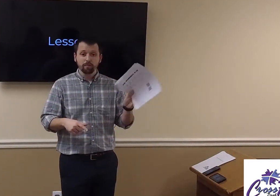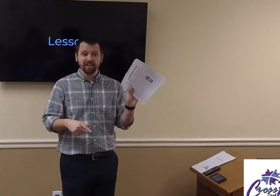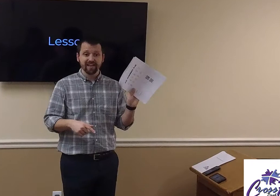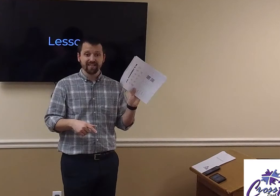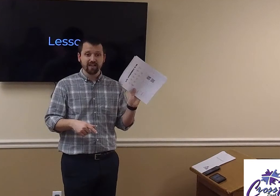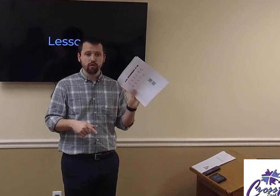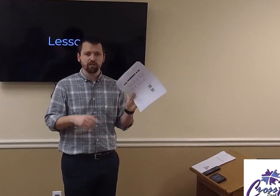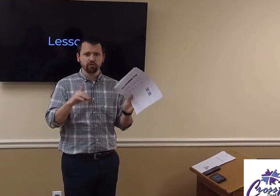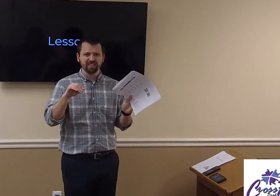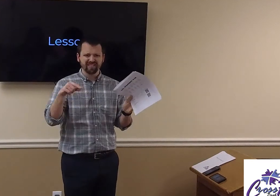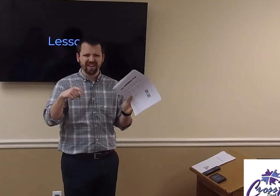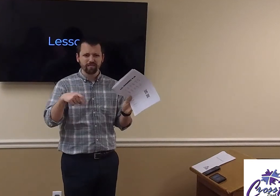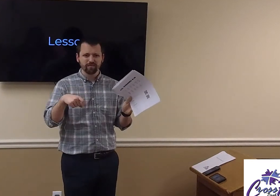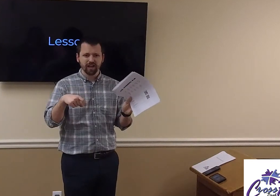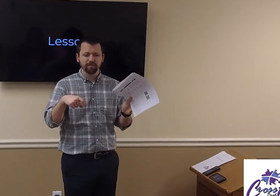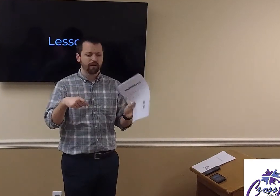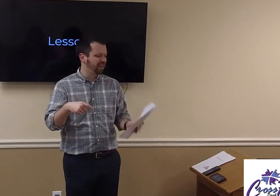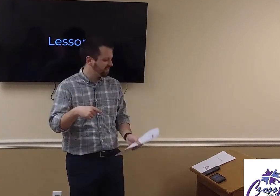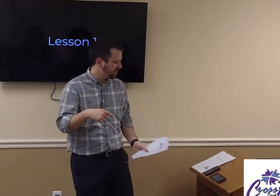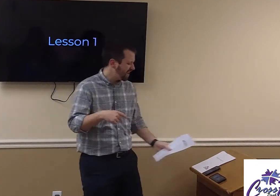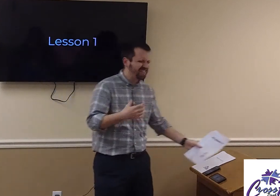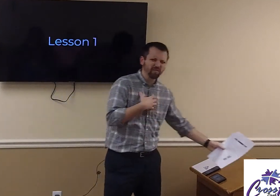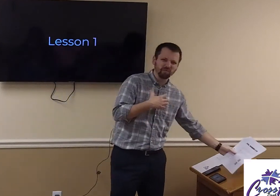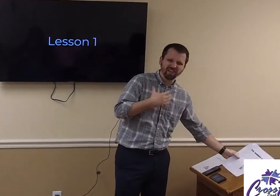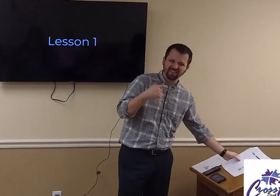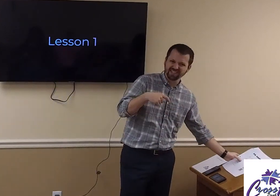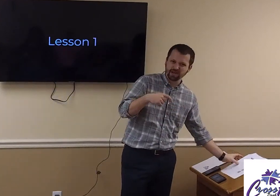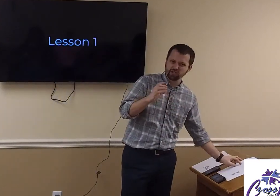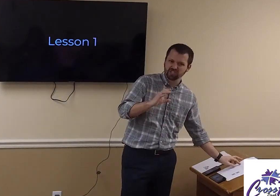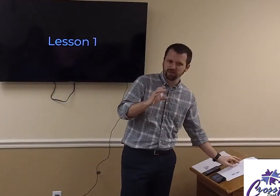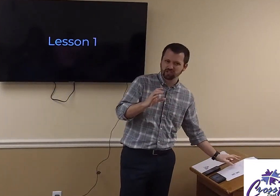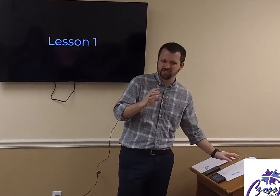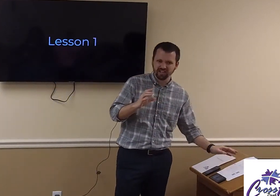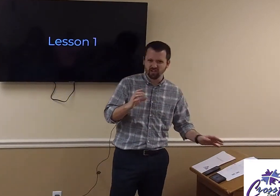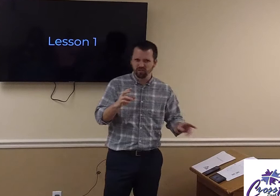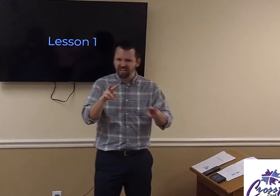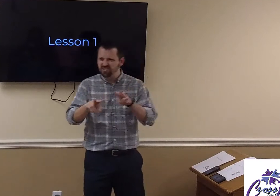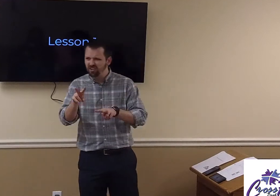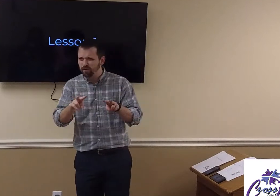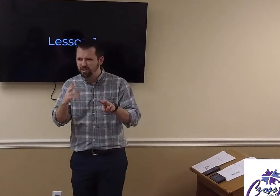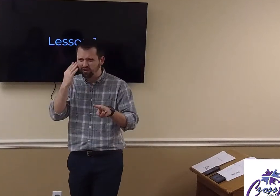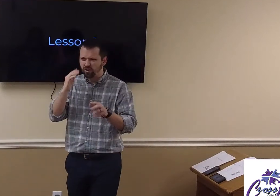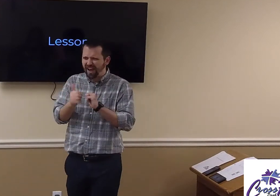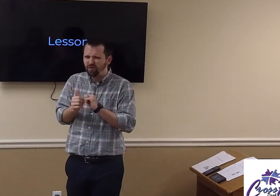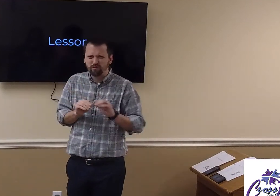But yes, that's how I wanted to do it this time. That way, because got some complaints last time with just the pictures that, you can't just look at a picture and know how it's